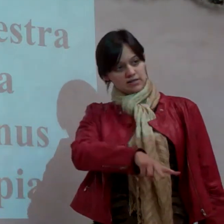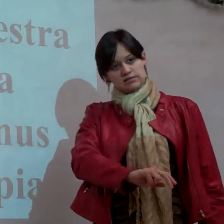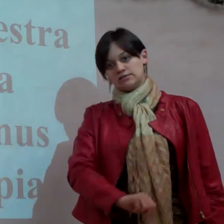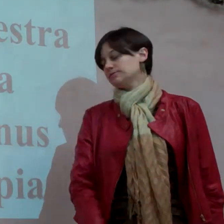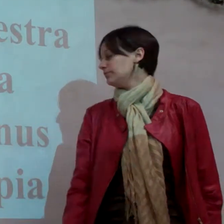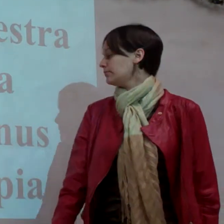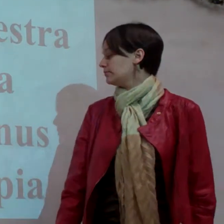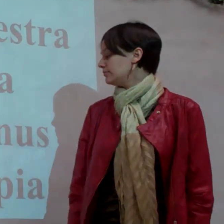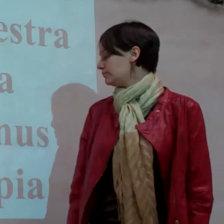spectat.